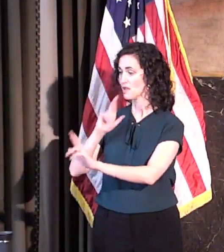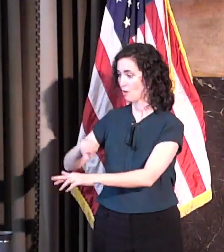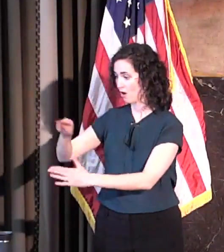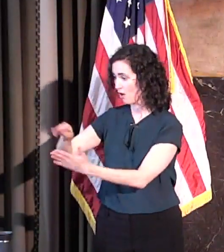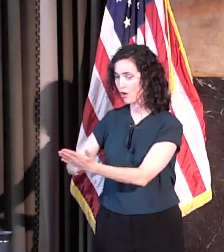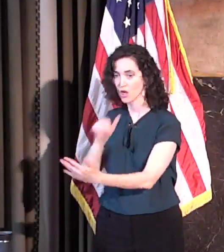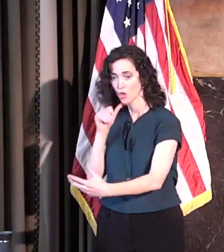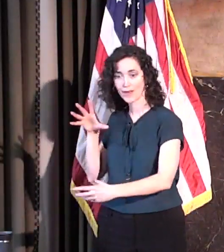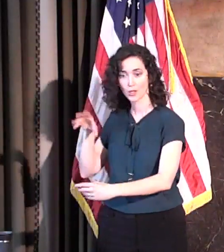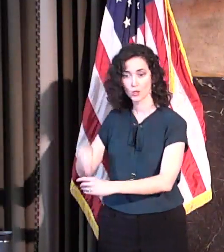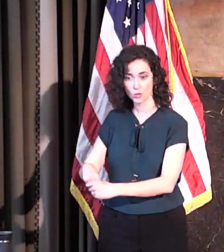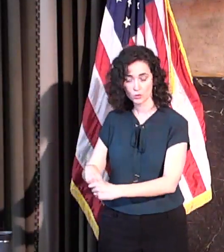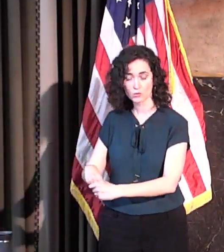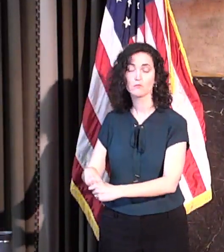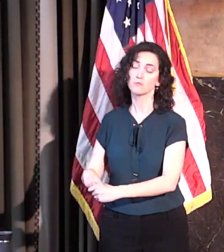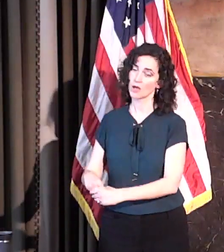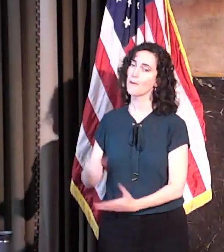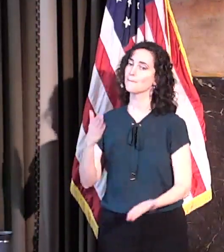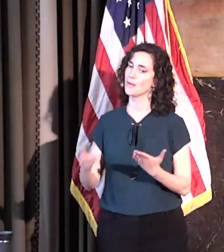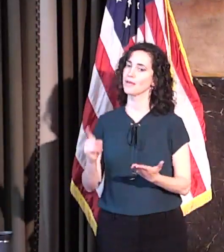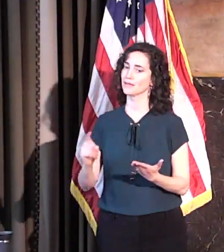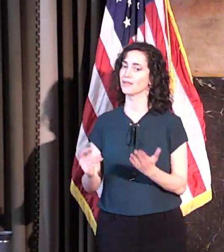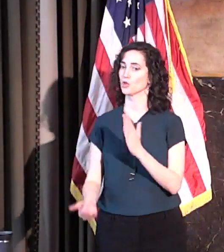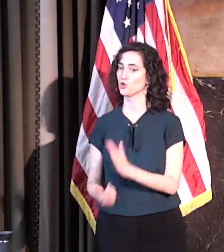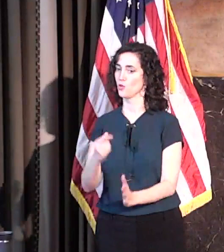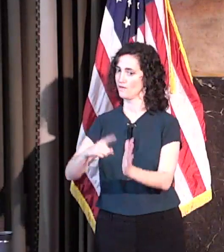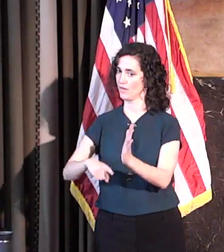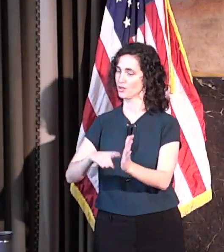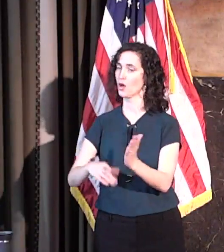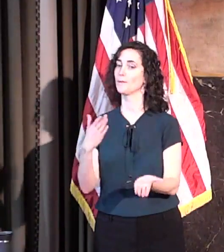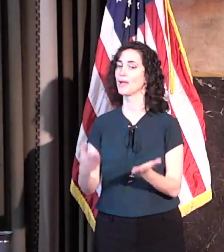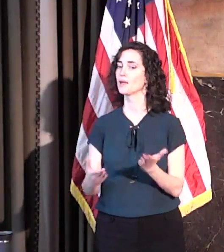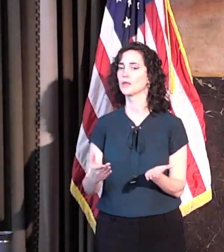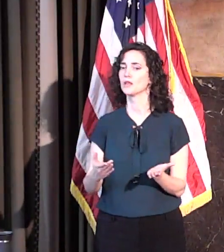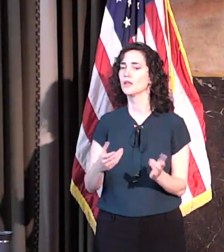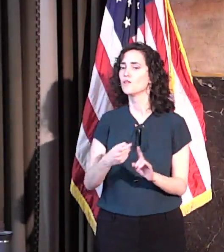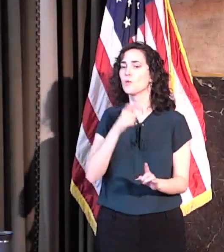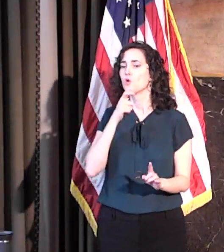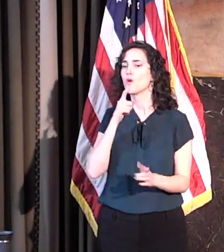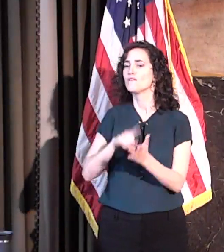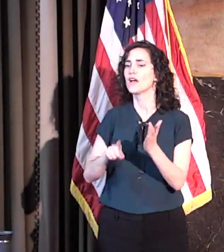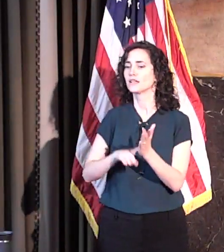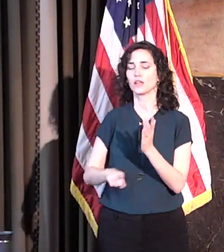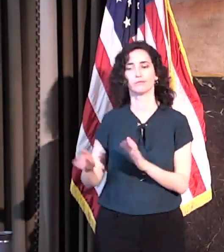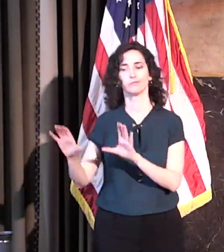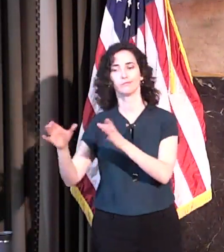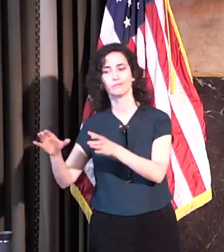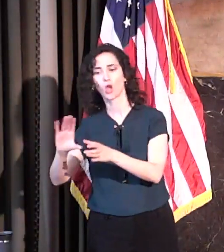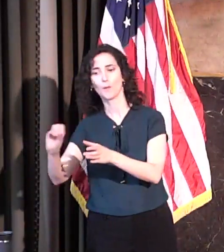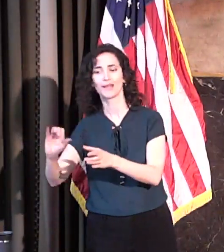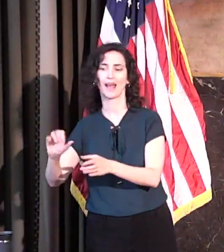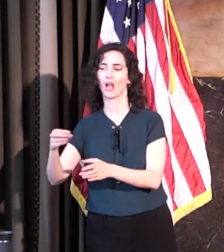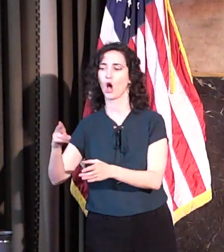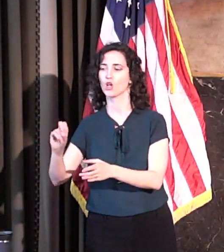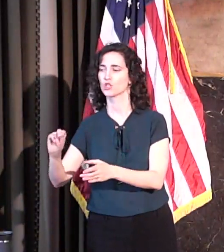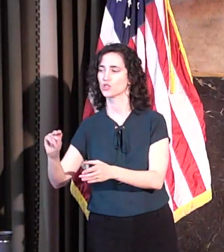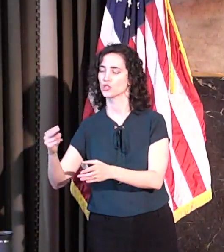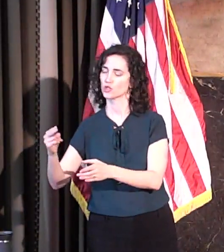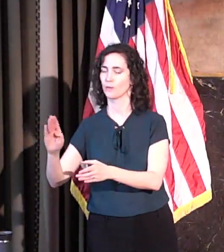certainly may warrant a new investigation, whether it's by a firm like Cush Blackwell or some